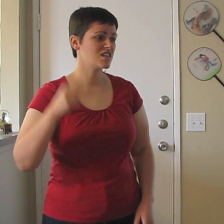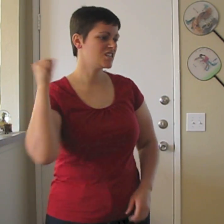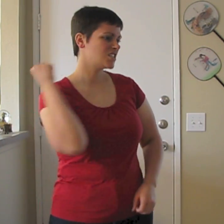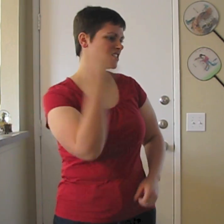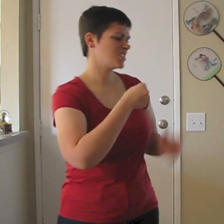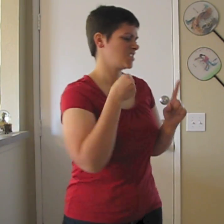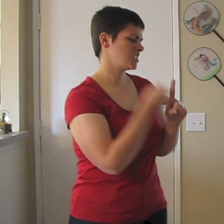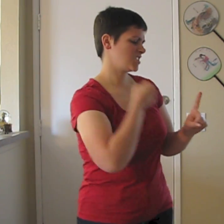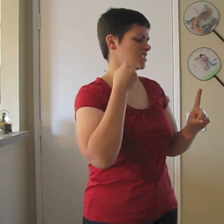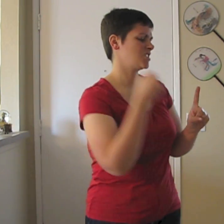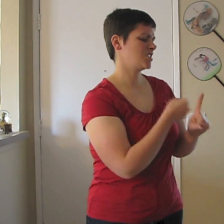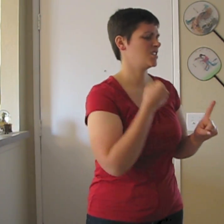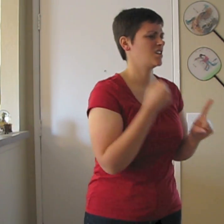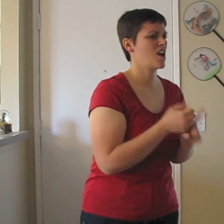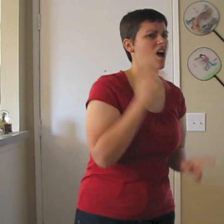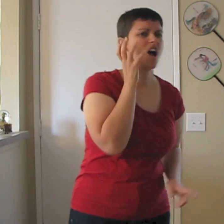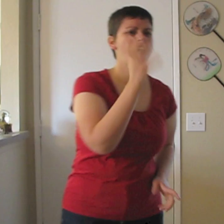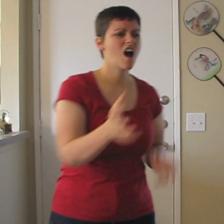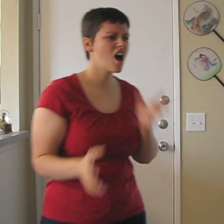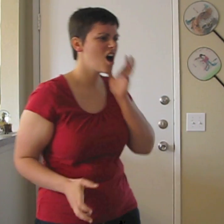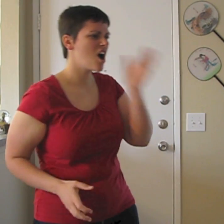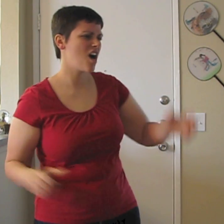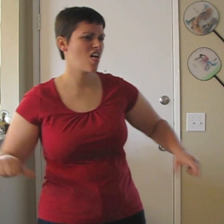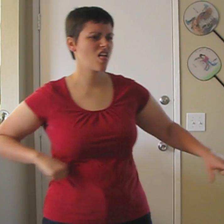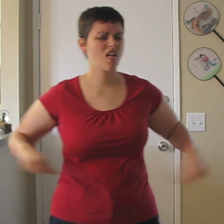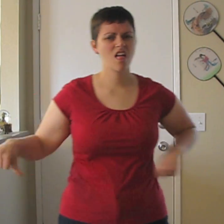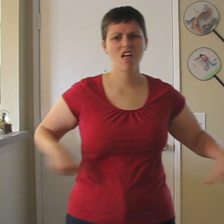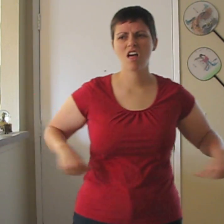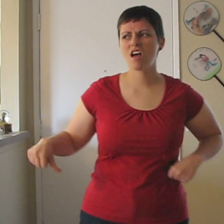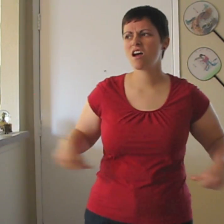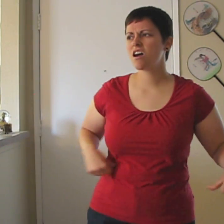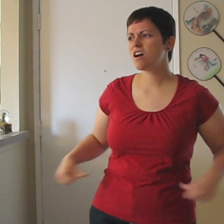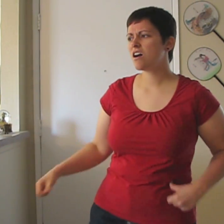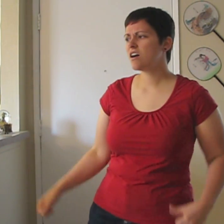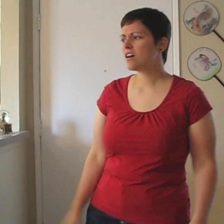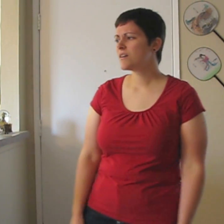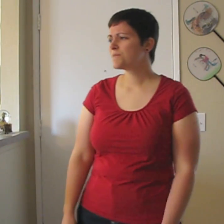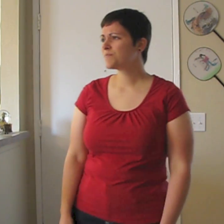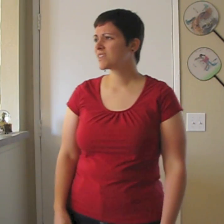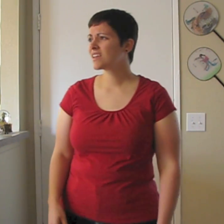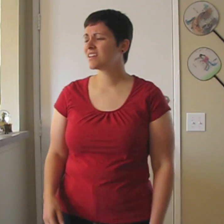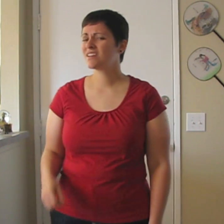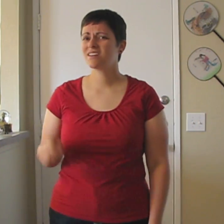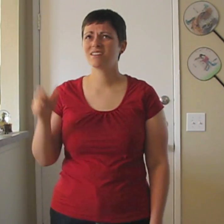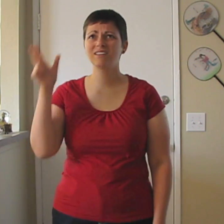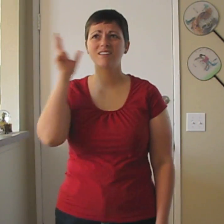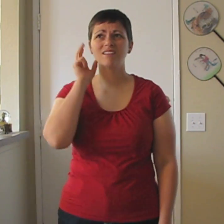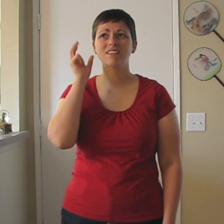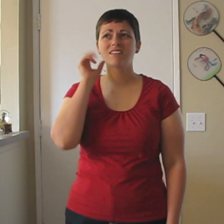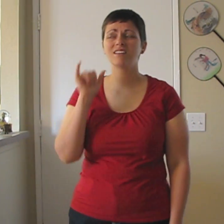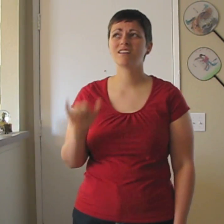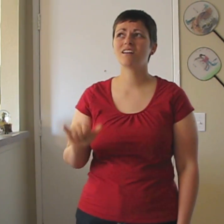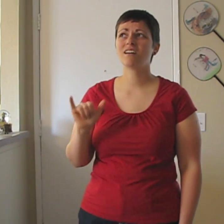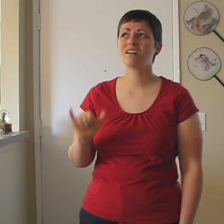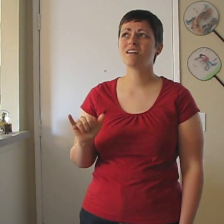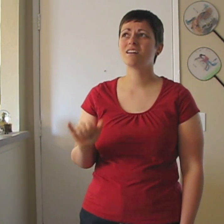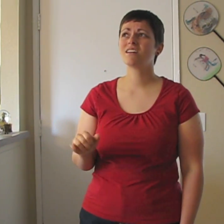was violent, he was arrogant and loud. I can still hear his